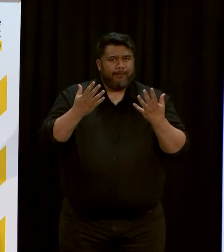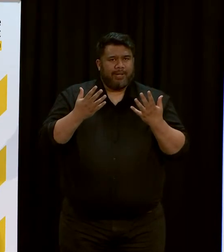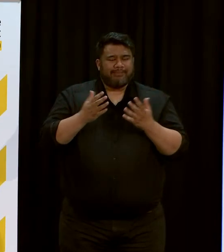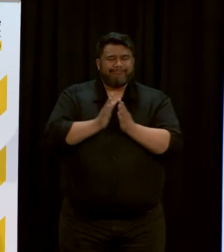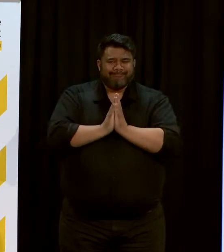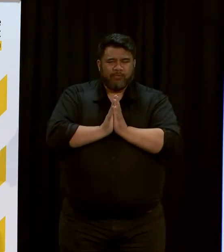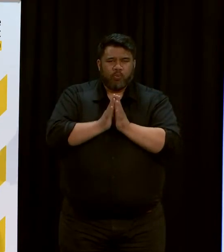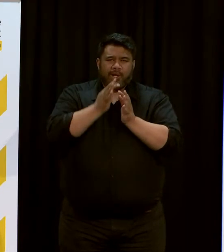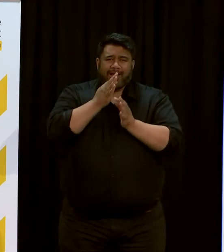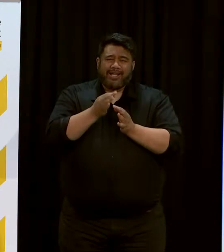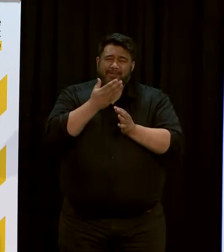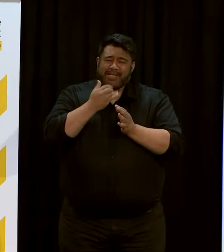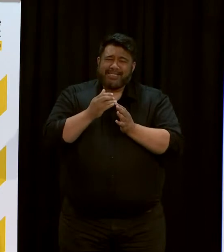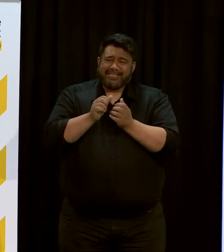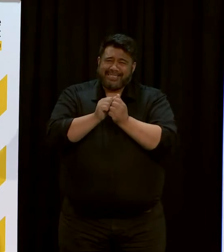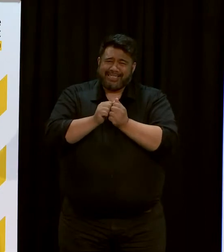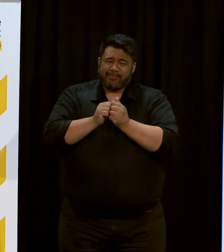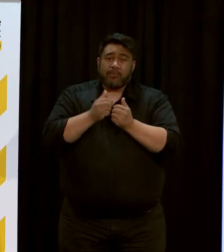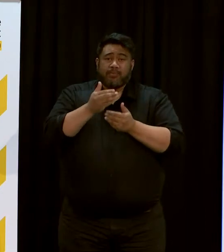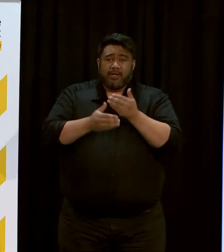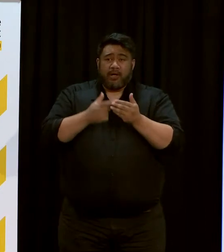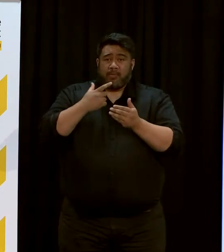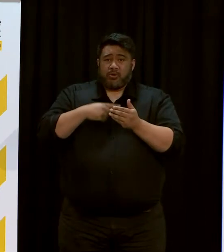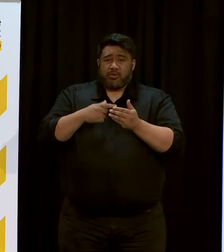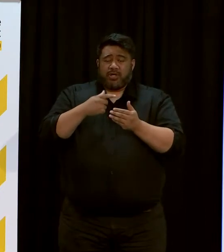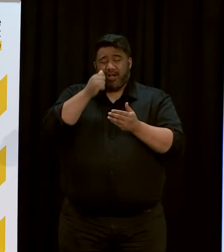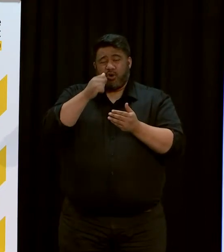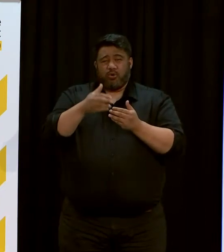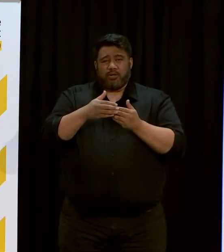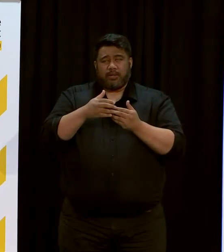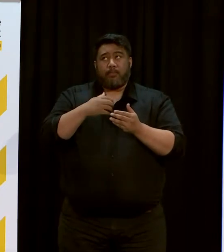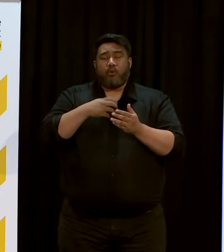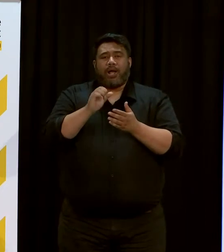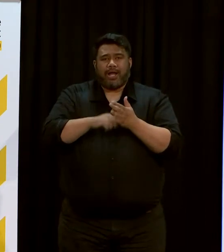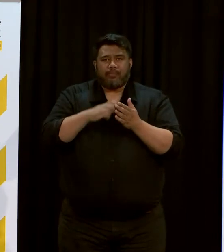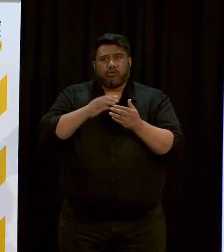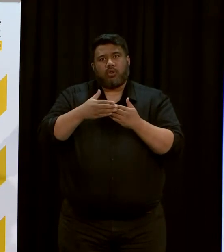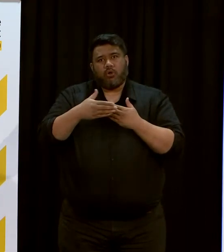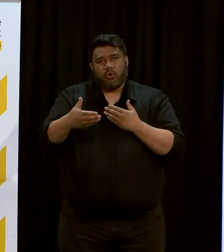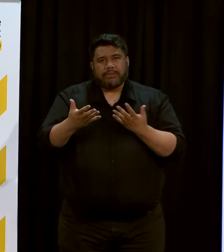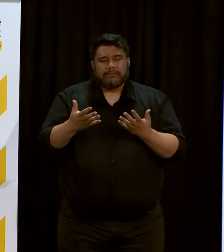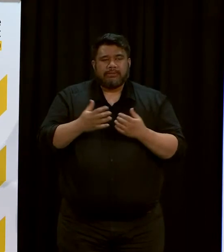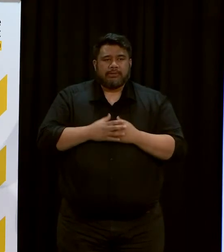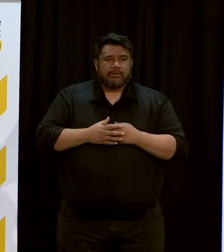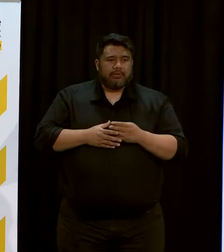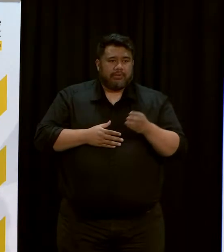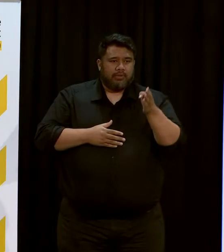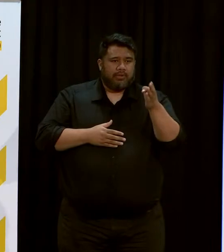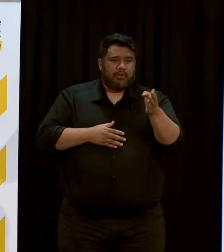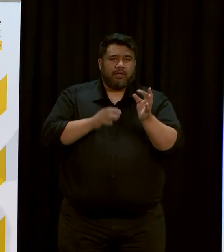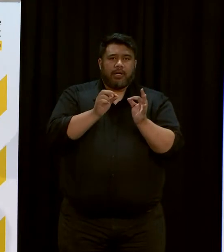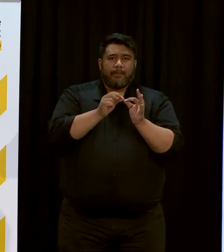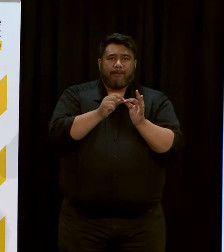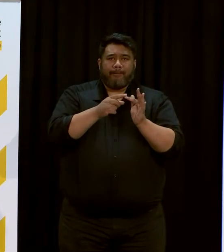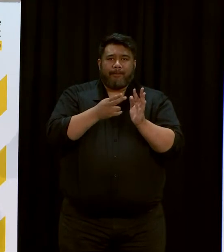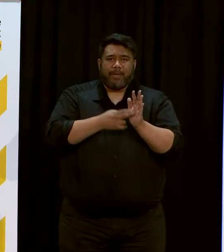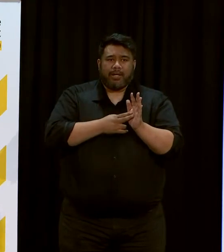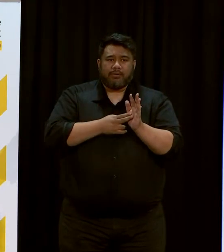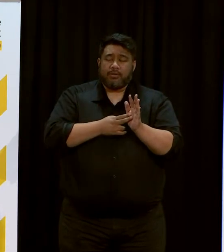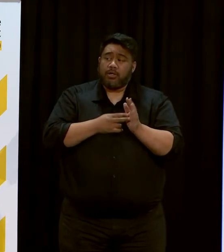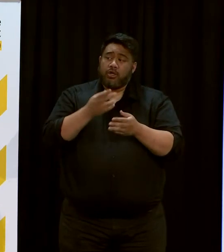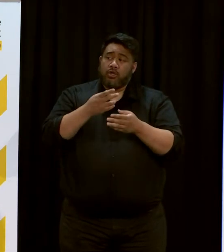we are reaching a point where it just gets harder because it's so long. Yeah. I did say Ben. Just back on the Māori consultations, did